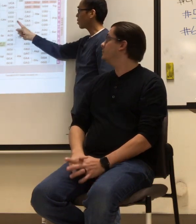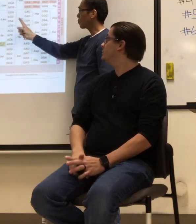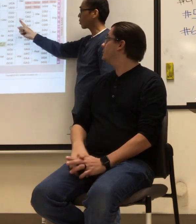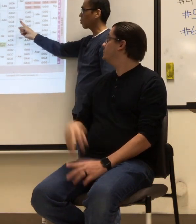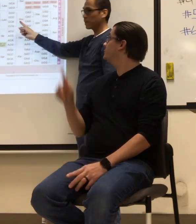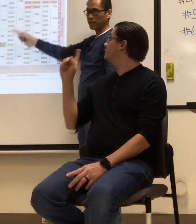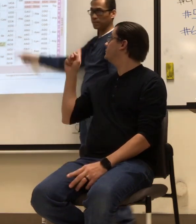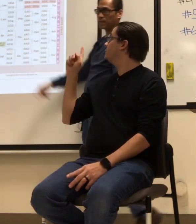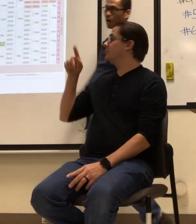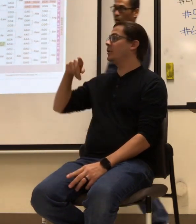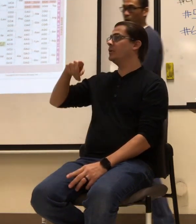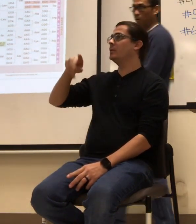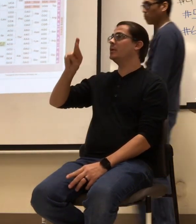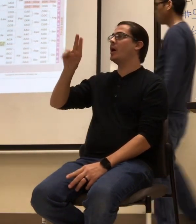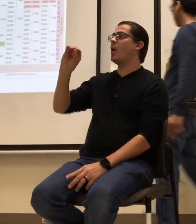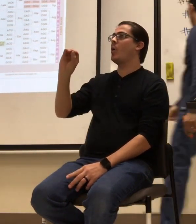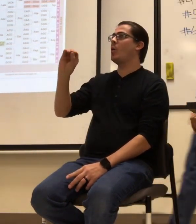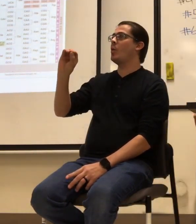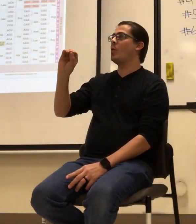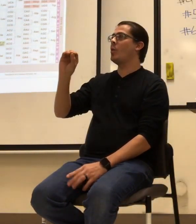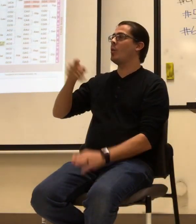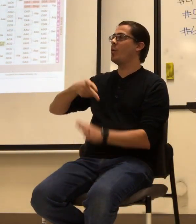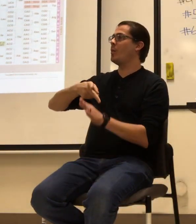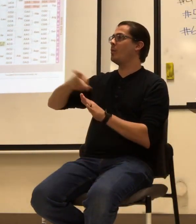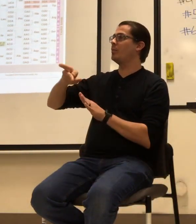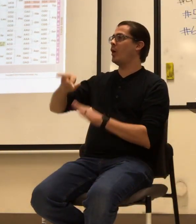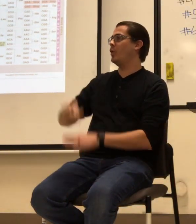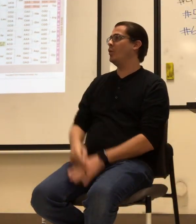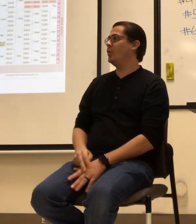right here, proline, PRO.